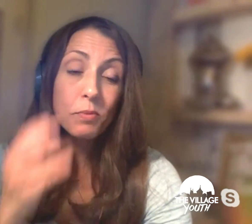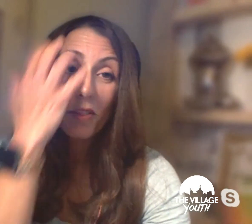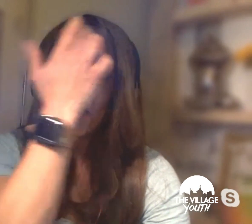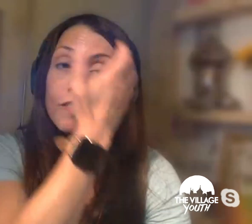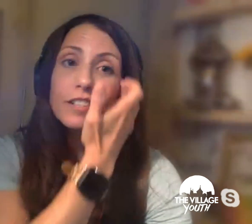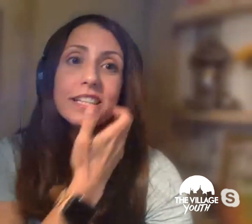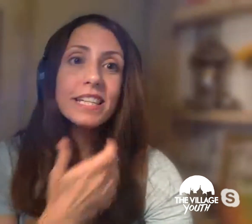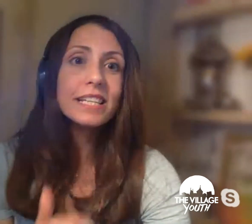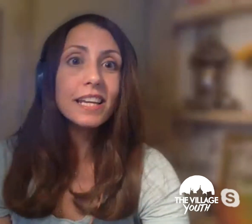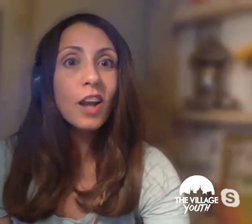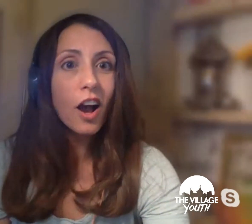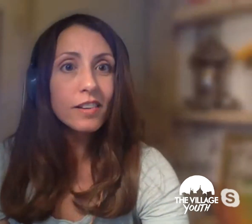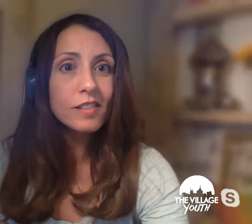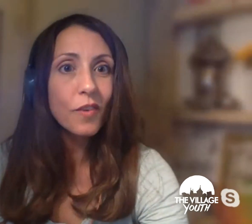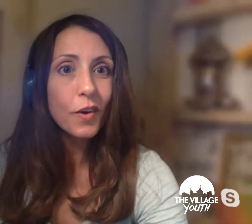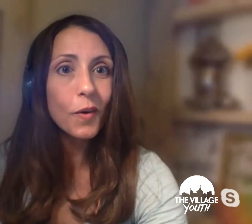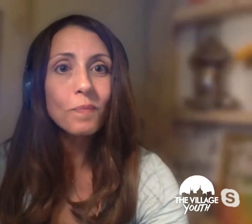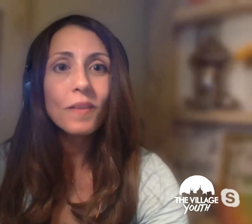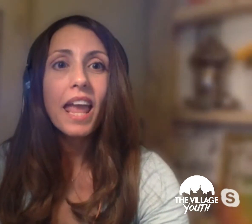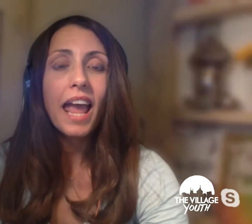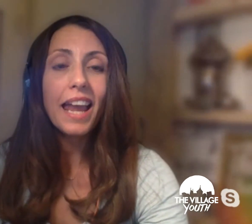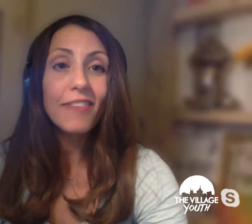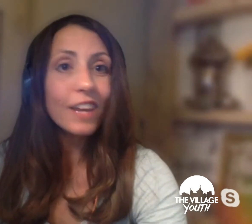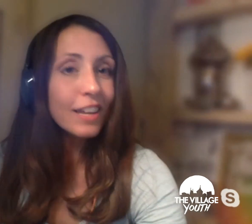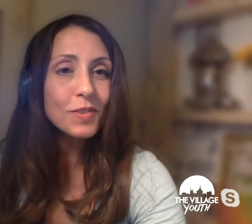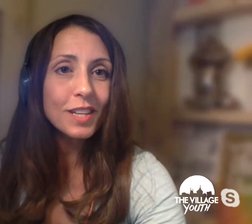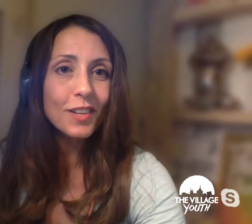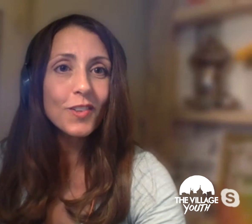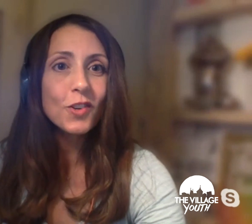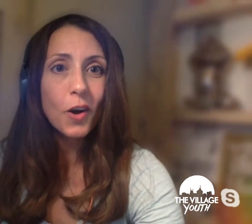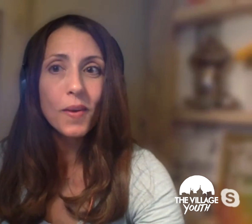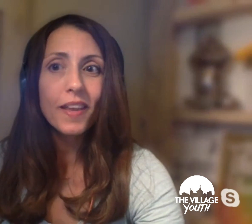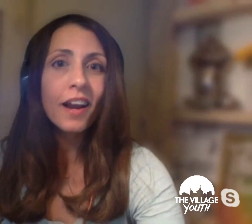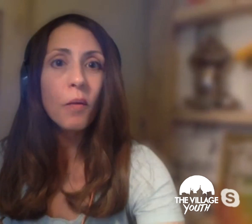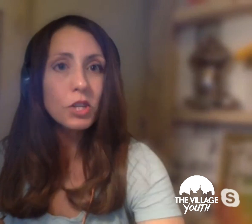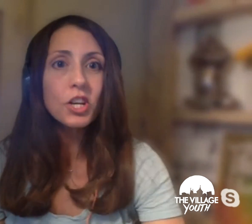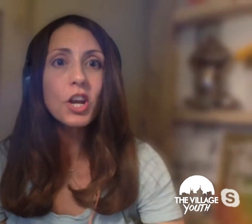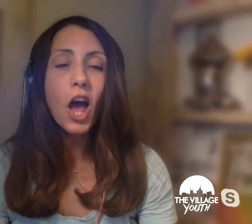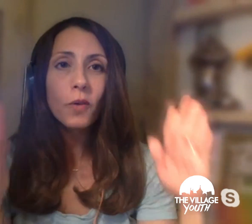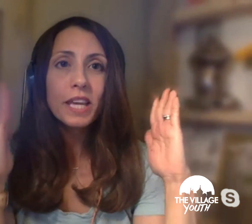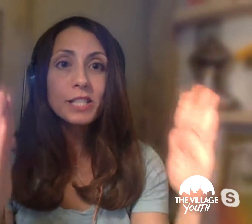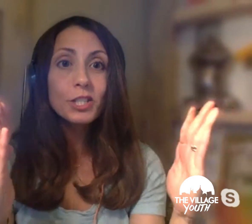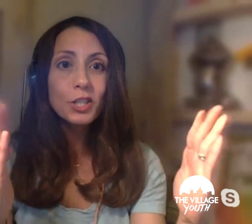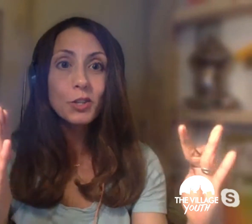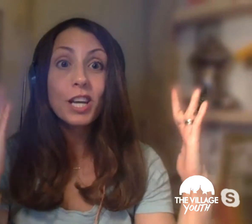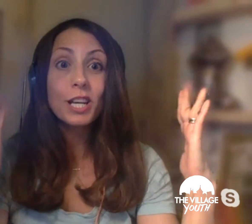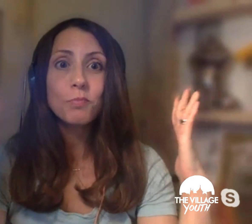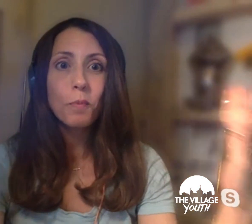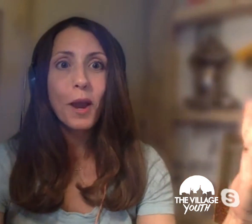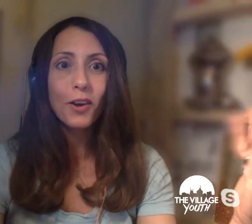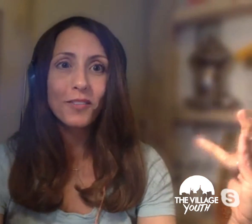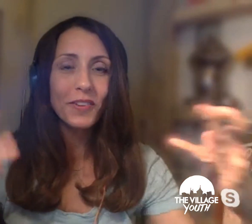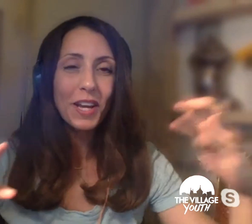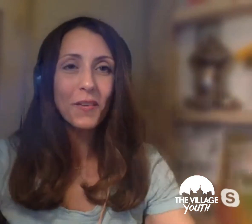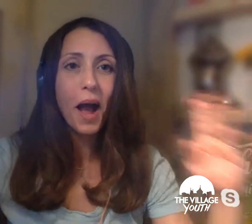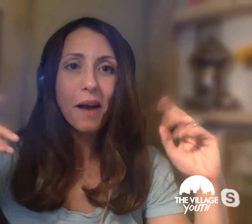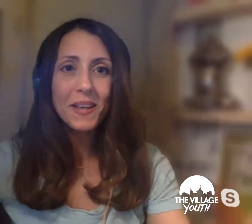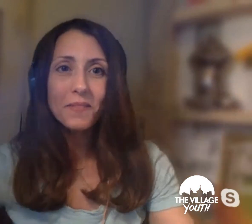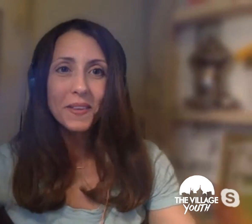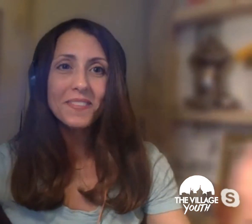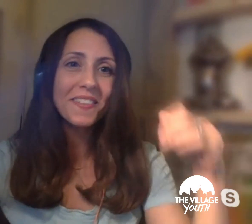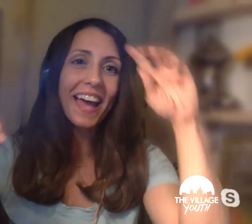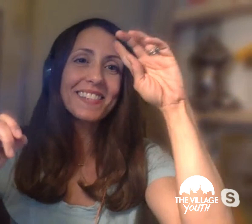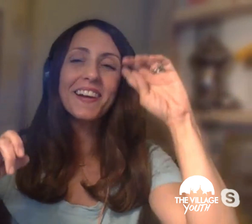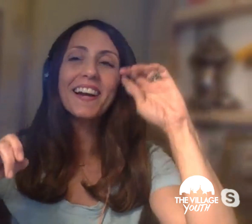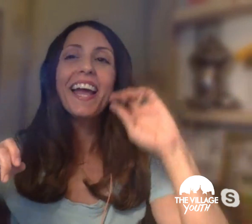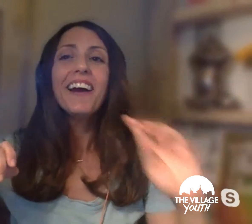I was with University of Tennessee, Knoxville. And if any of you seniors are going there, I want you to know the institution is preparing for you. I was